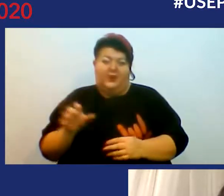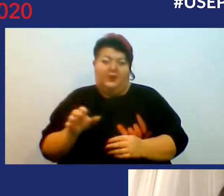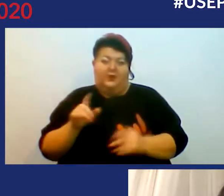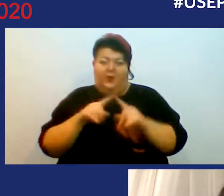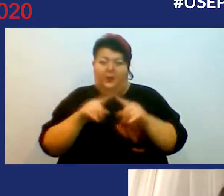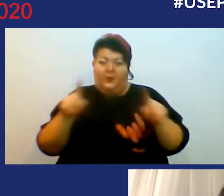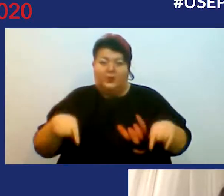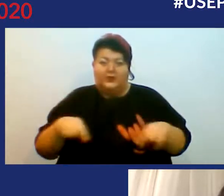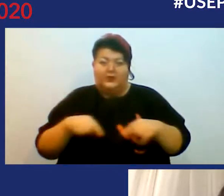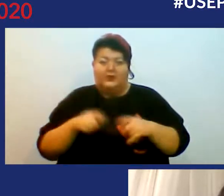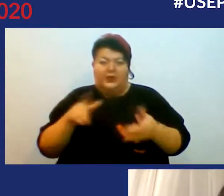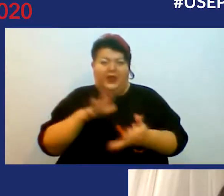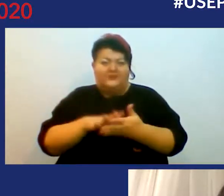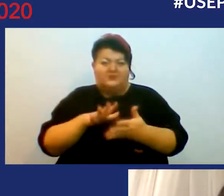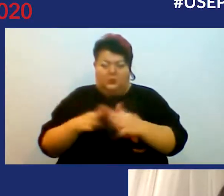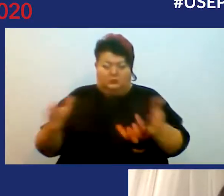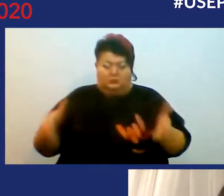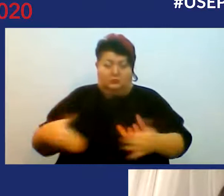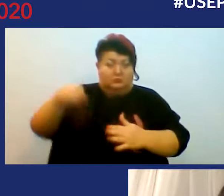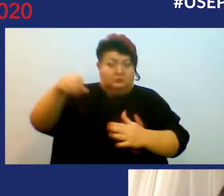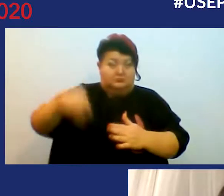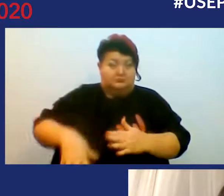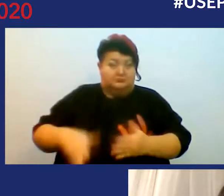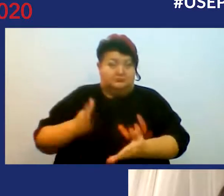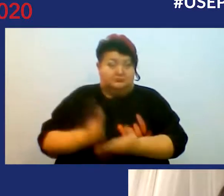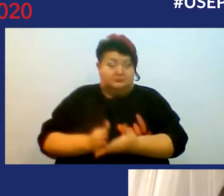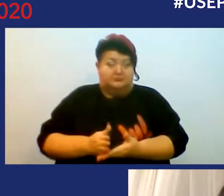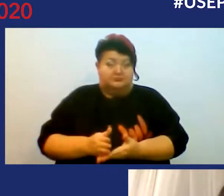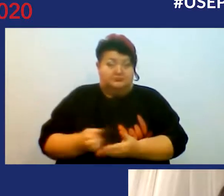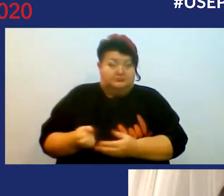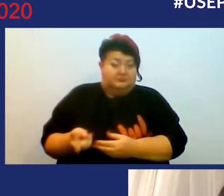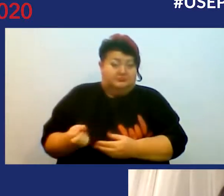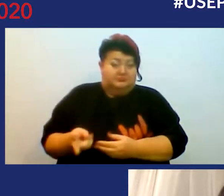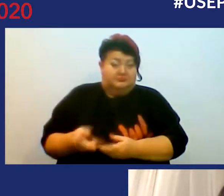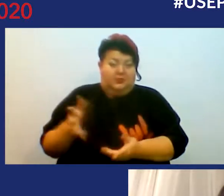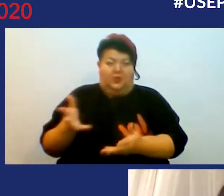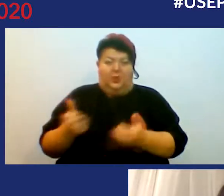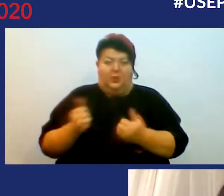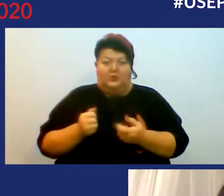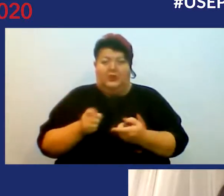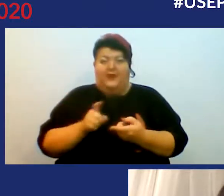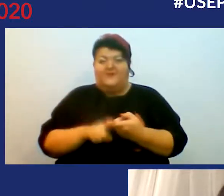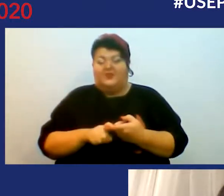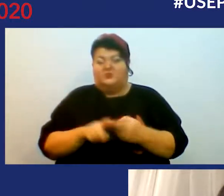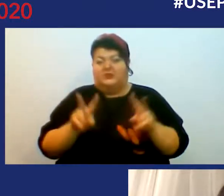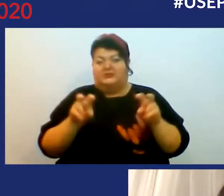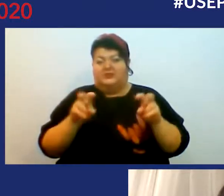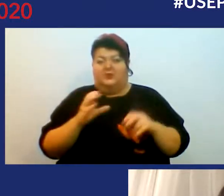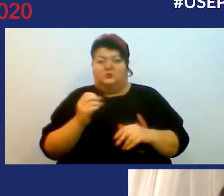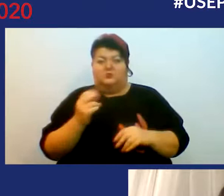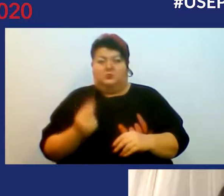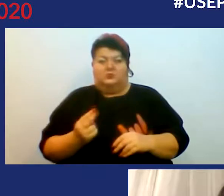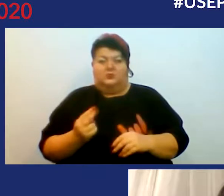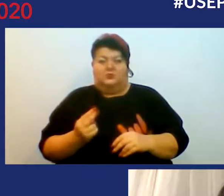circulating. Things like that obviously cast doubt and suspicion and could affect how people think about voting, and